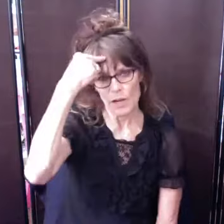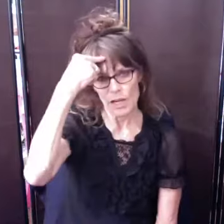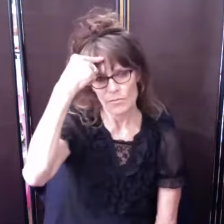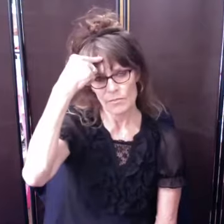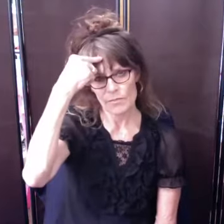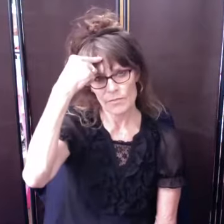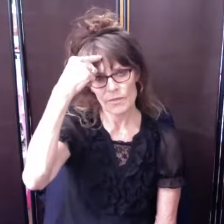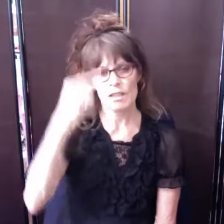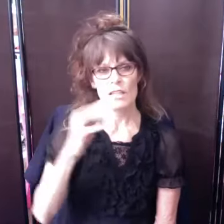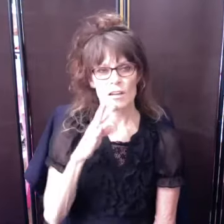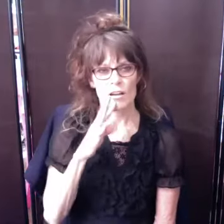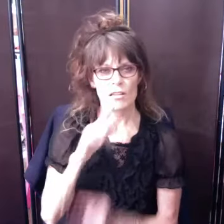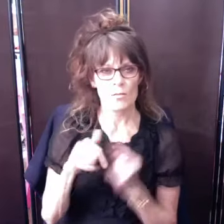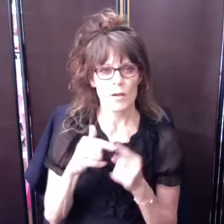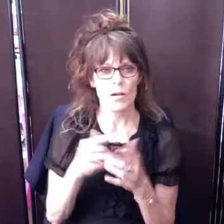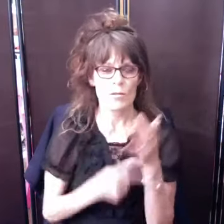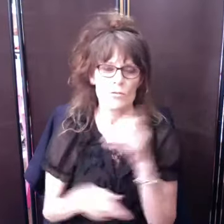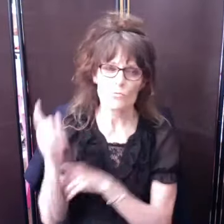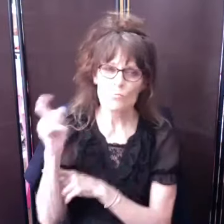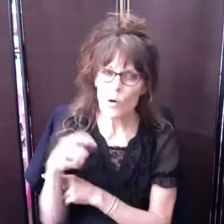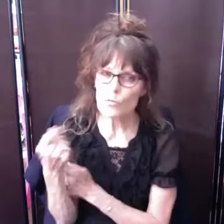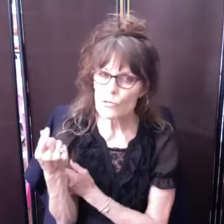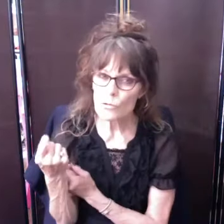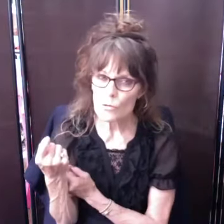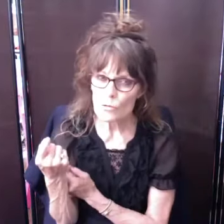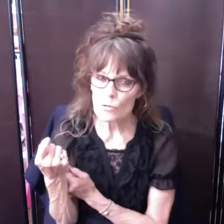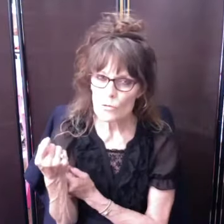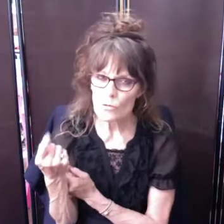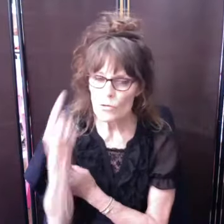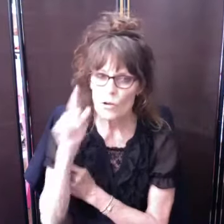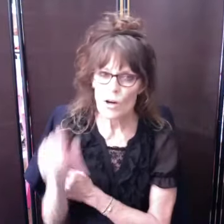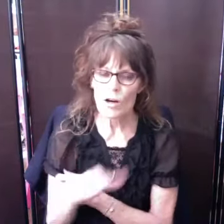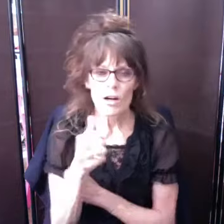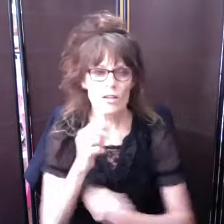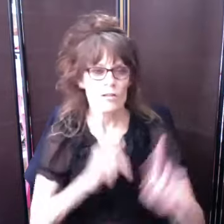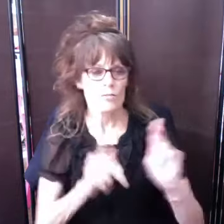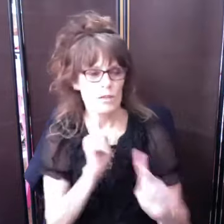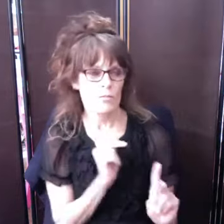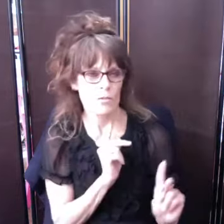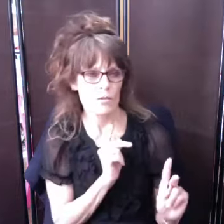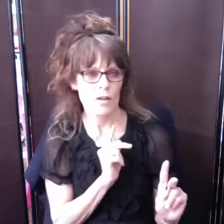talks to us about what we are supposed to do for our other fellow human beings. I mean, I would just say the bare